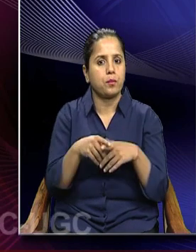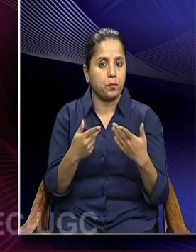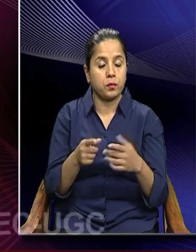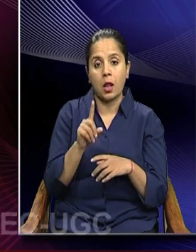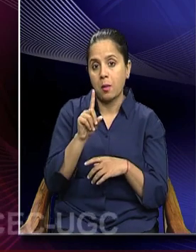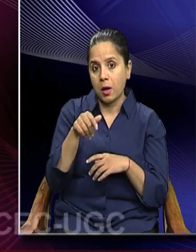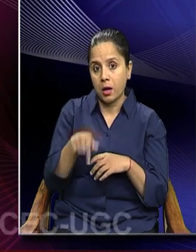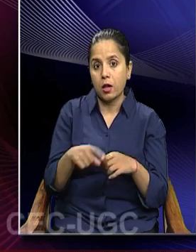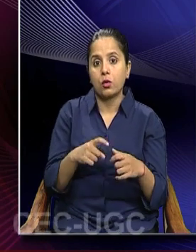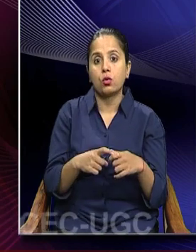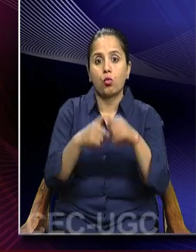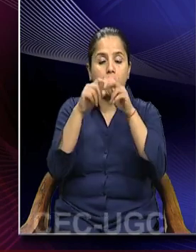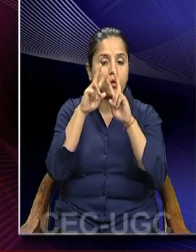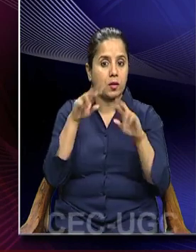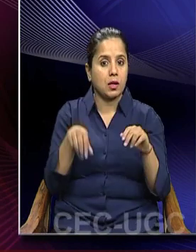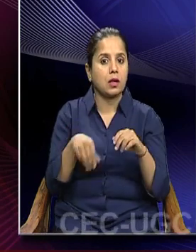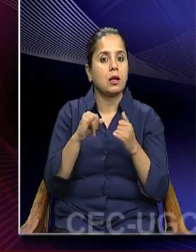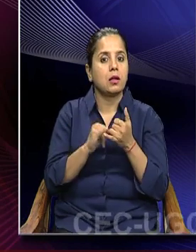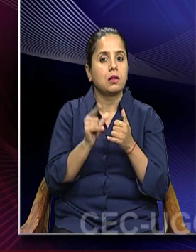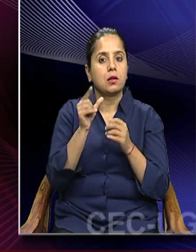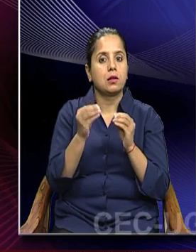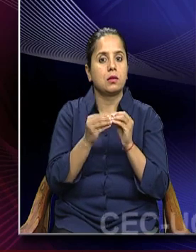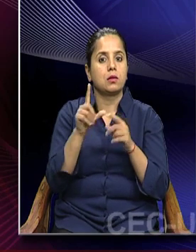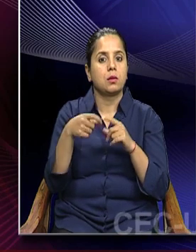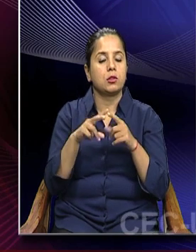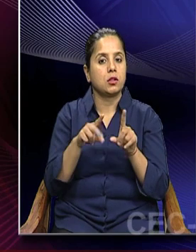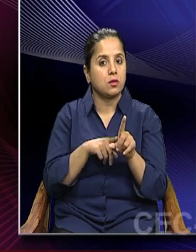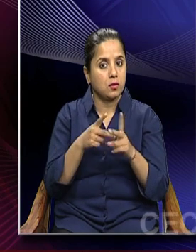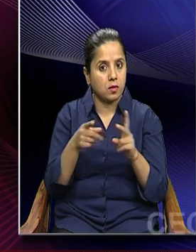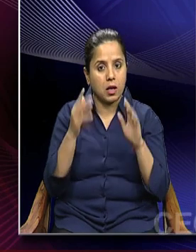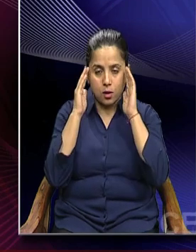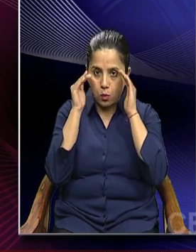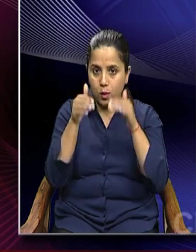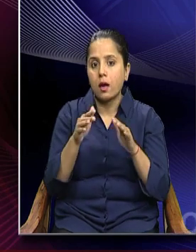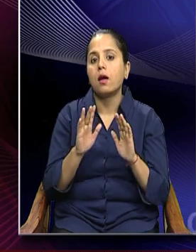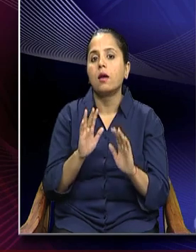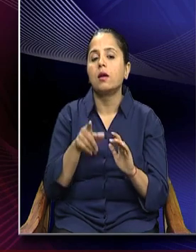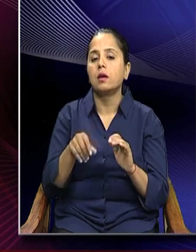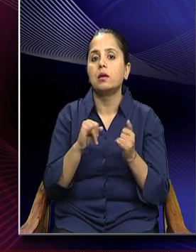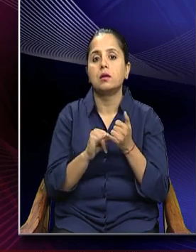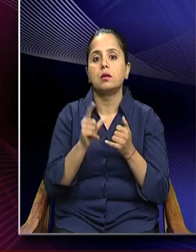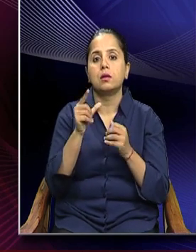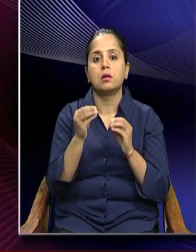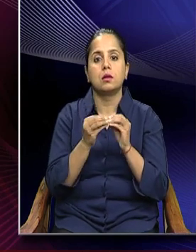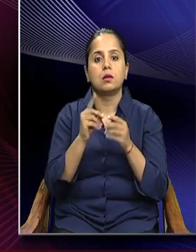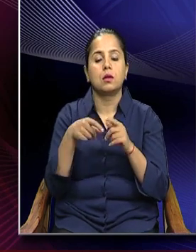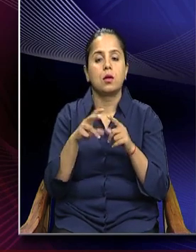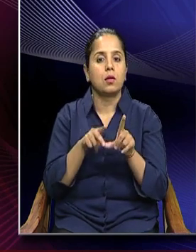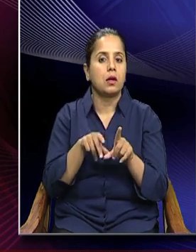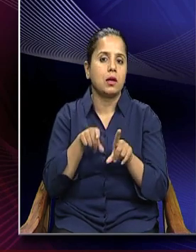However, in qualitative research, subjectivity is emphasized, and subjectivity here is equal